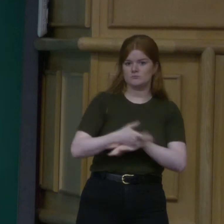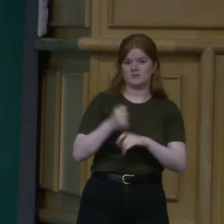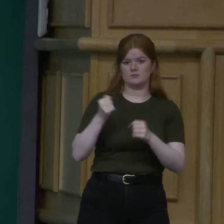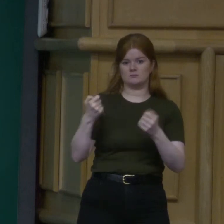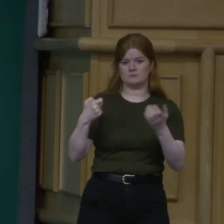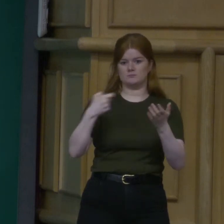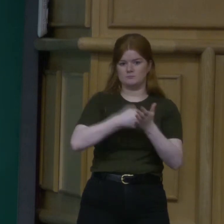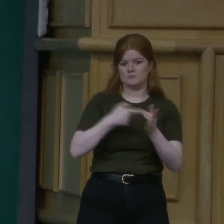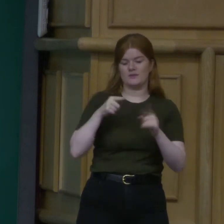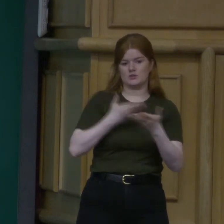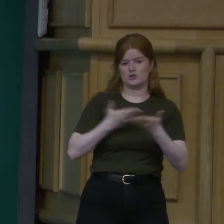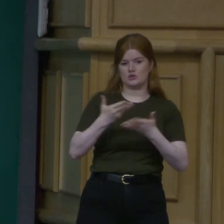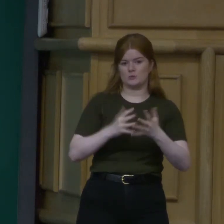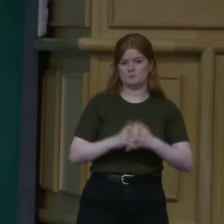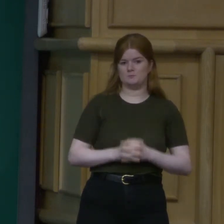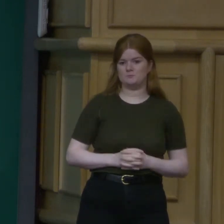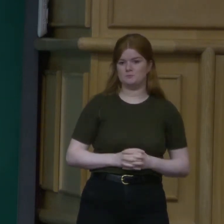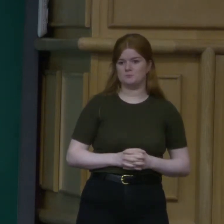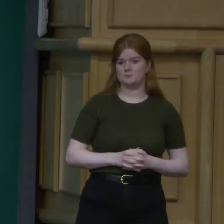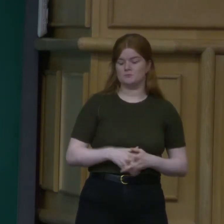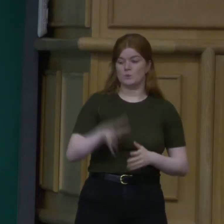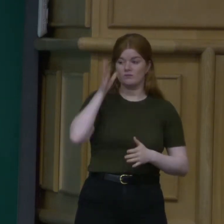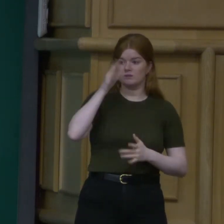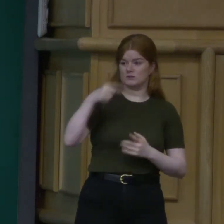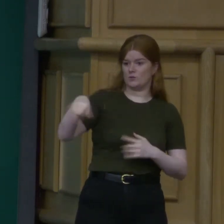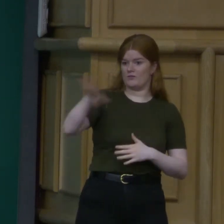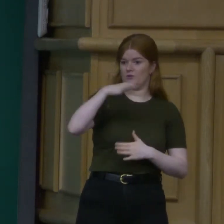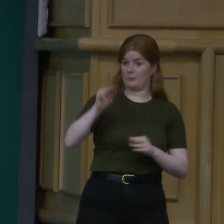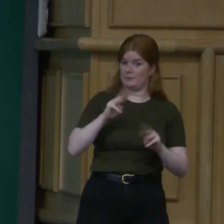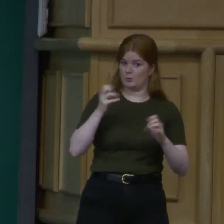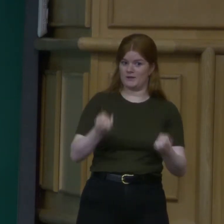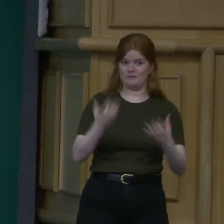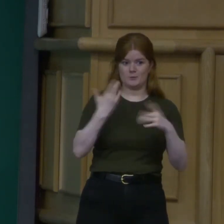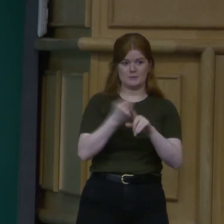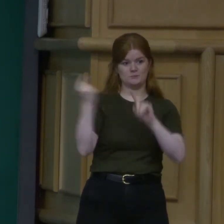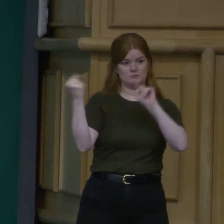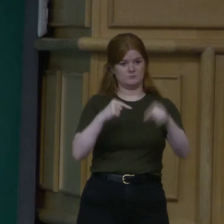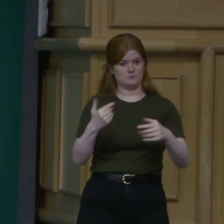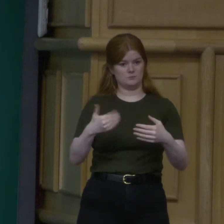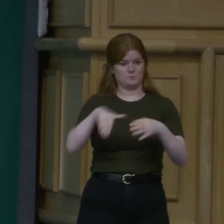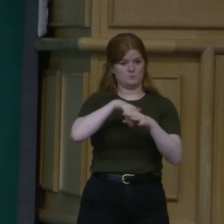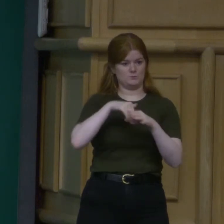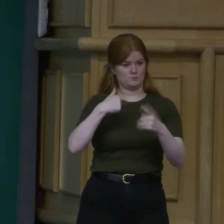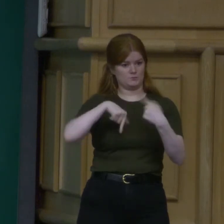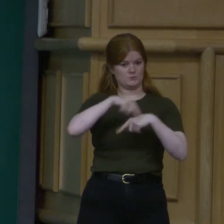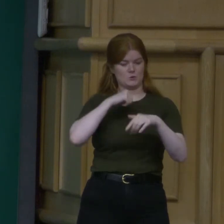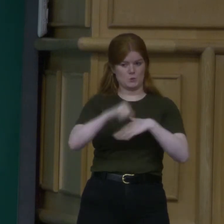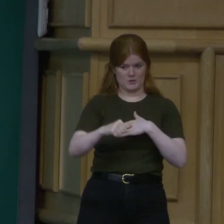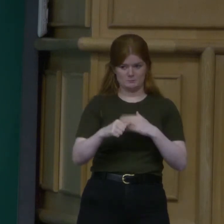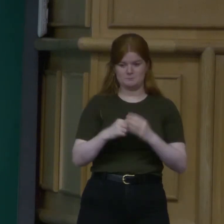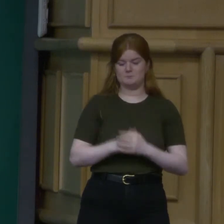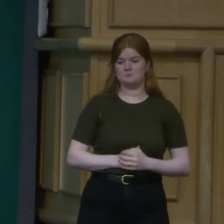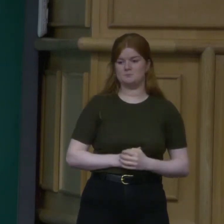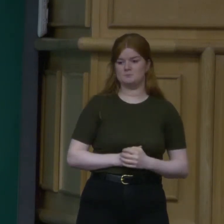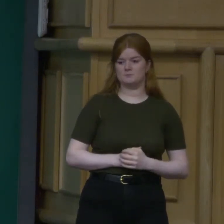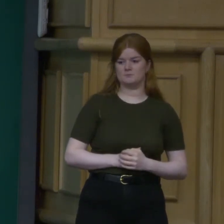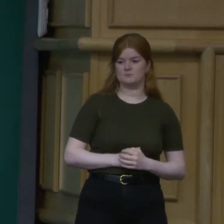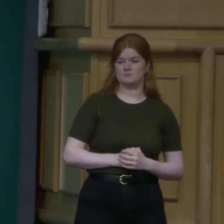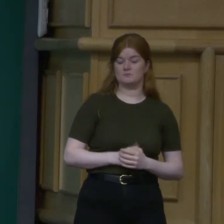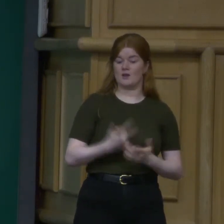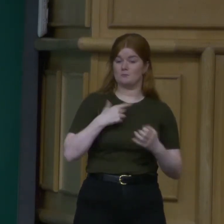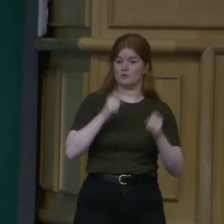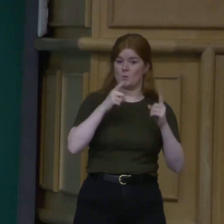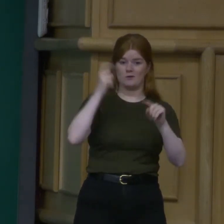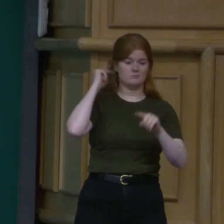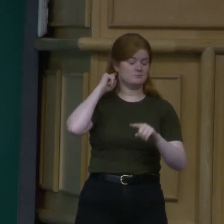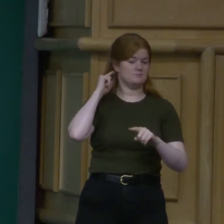this discussion. And we've heard from you, the people who have given up your time to come to join us in this discussion. I'm